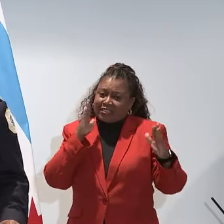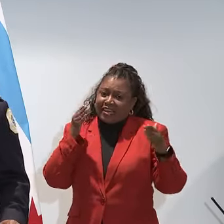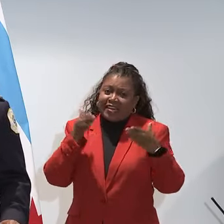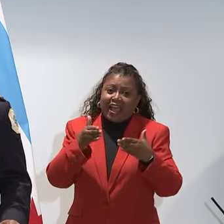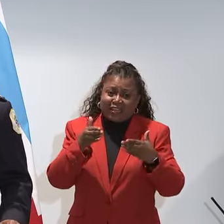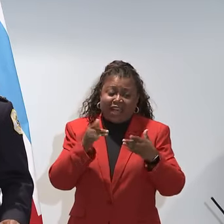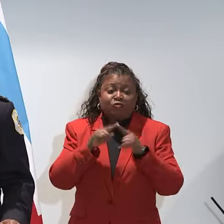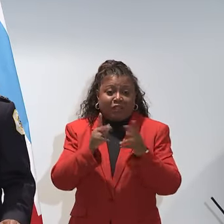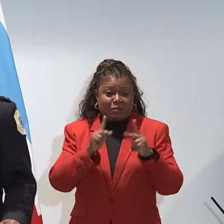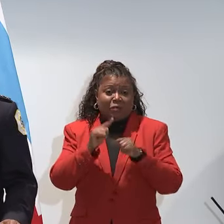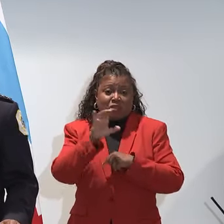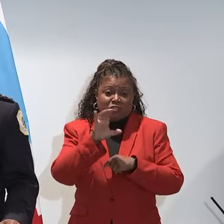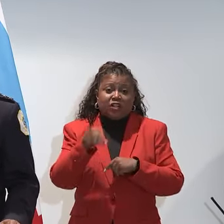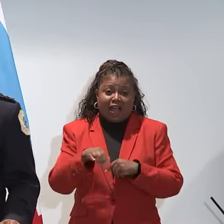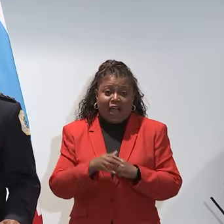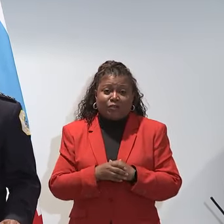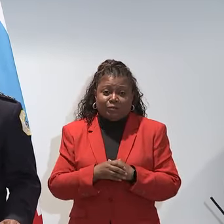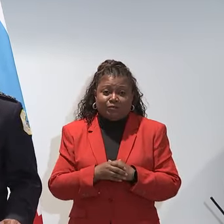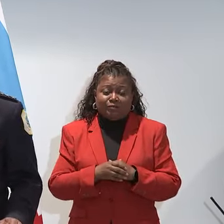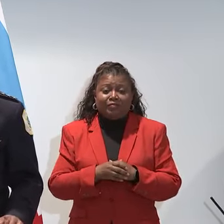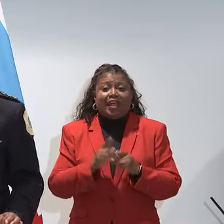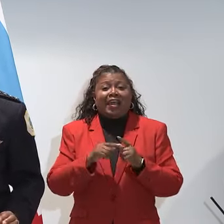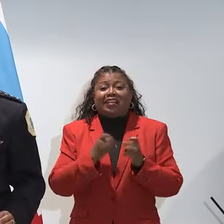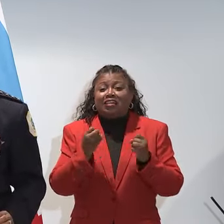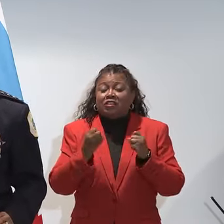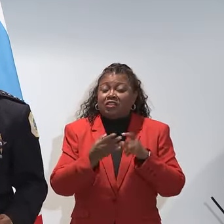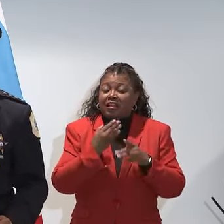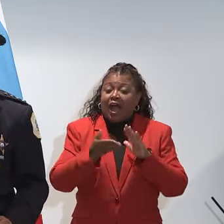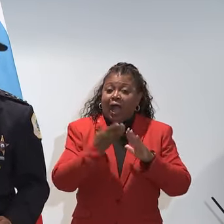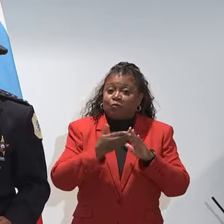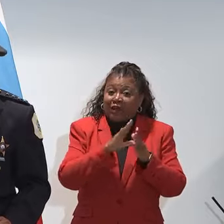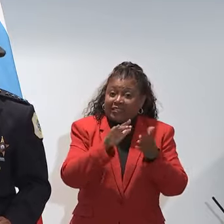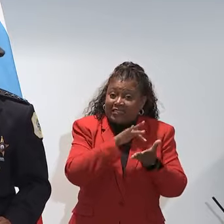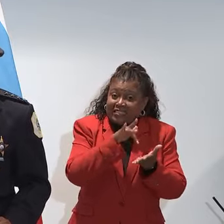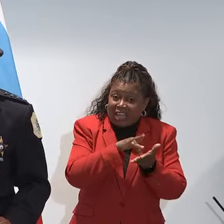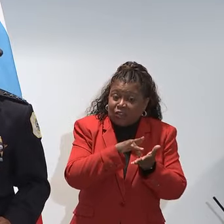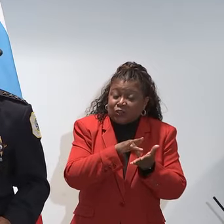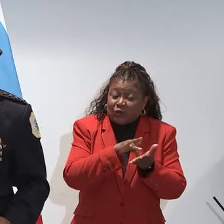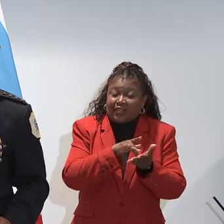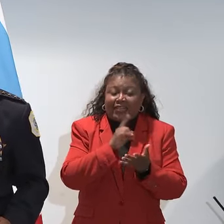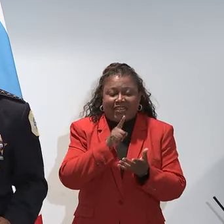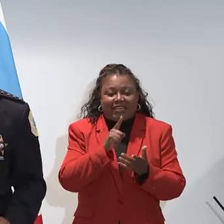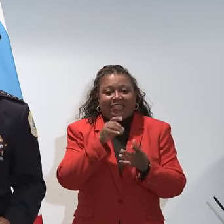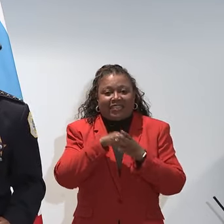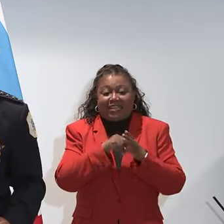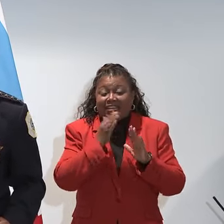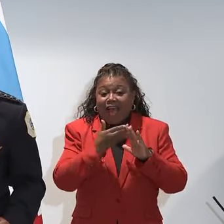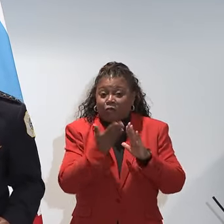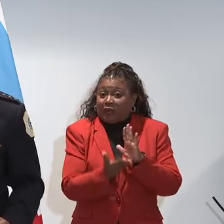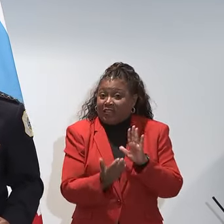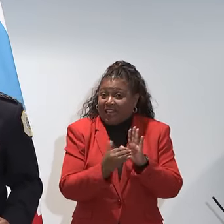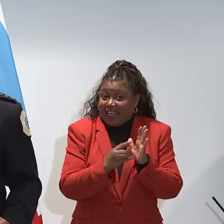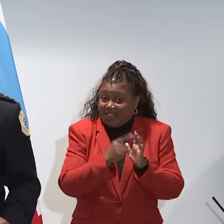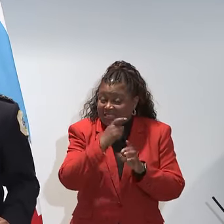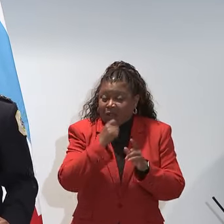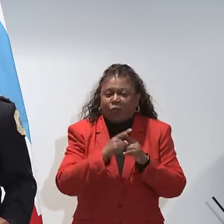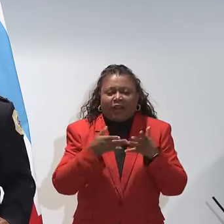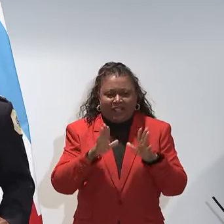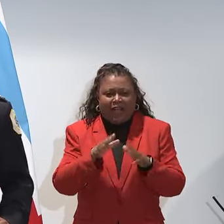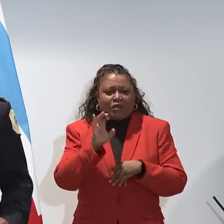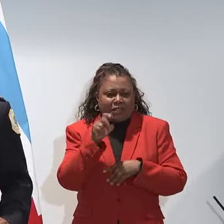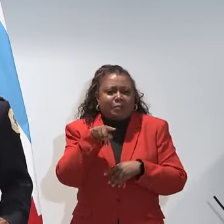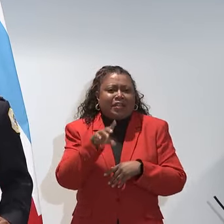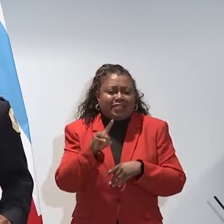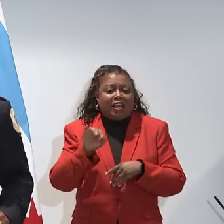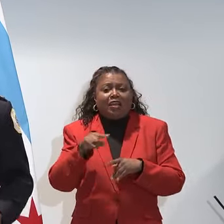dedication to the people of Chicago. The Summer Operations Center is in operation again this summer, which will allow